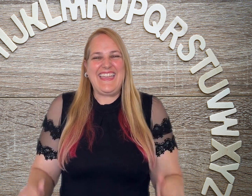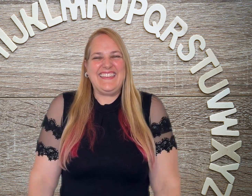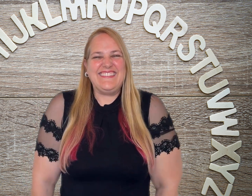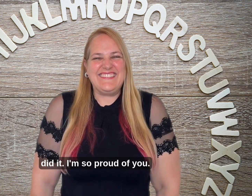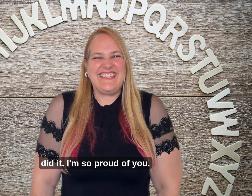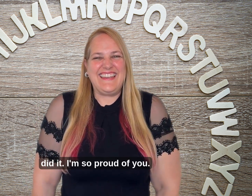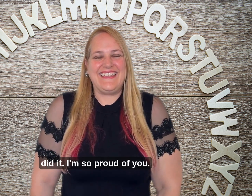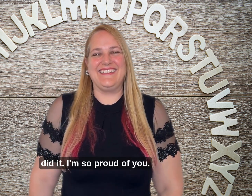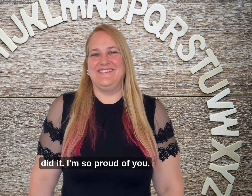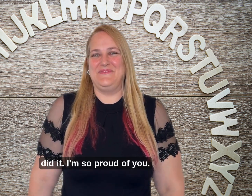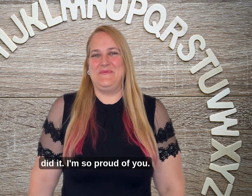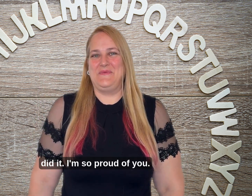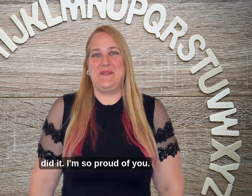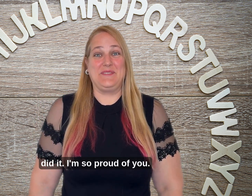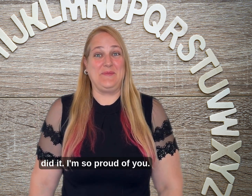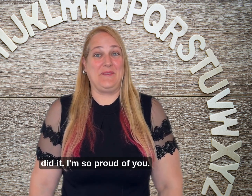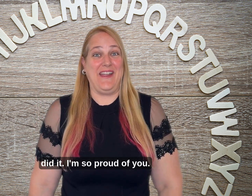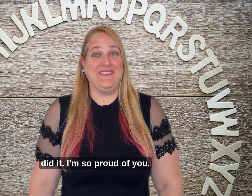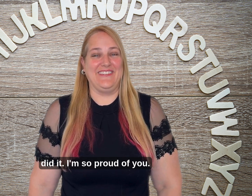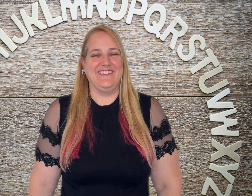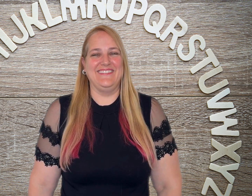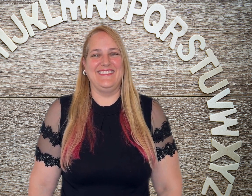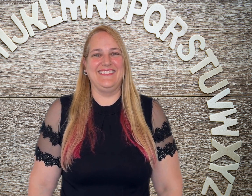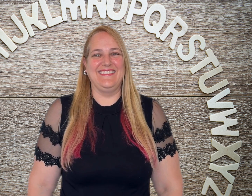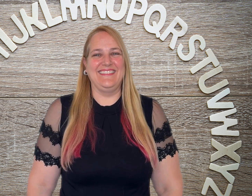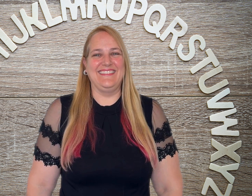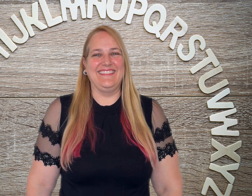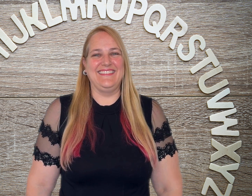Yay, you did it. I'm so proud of you.